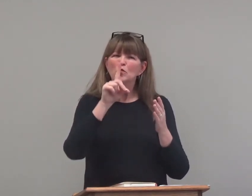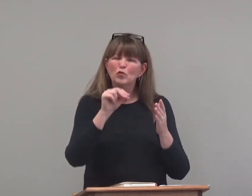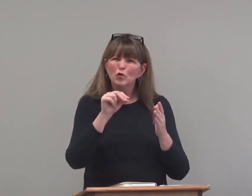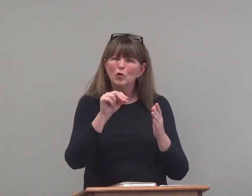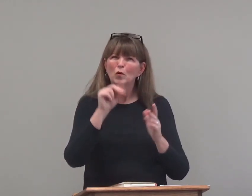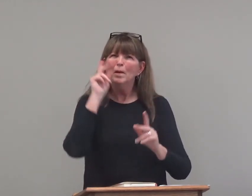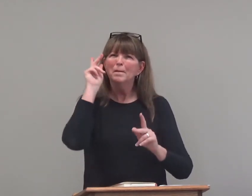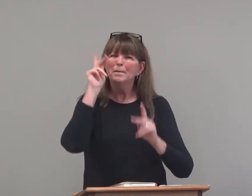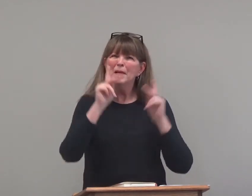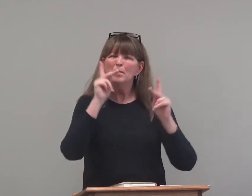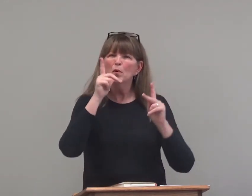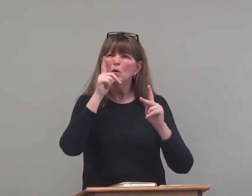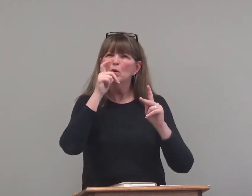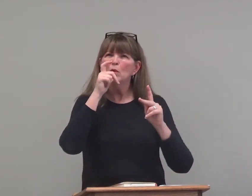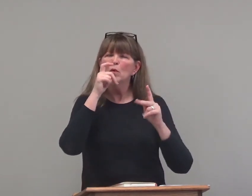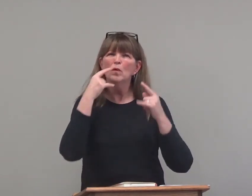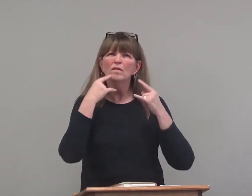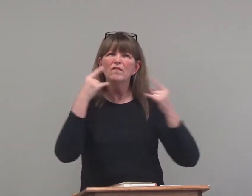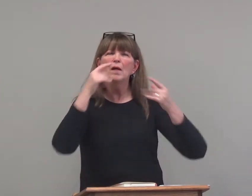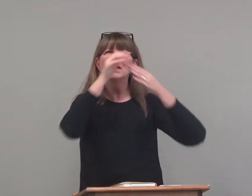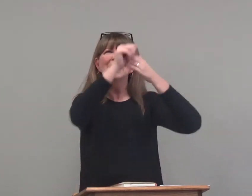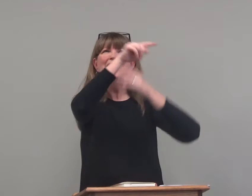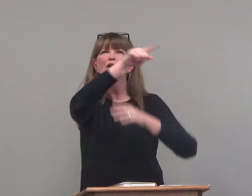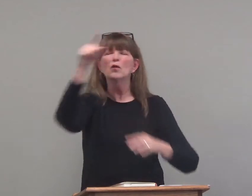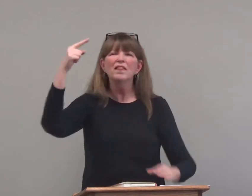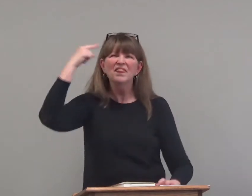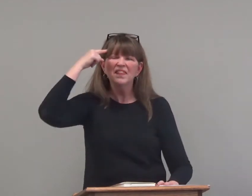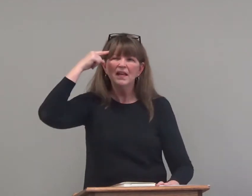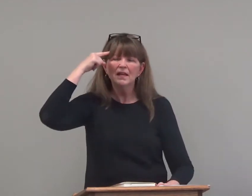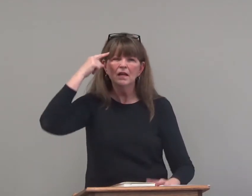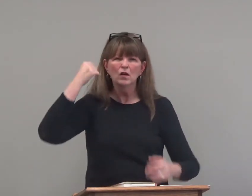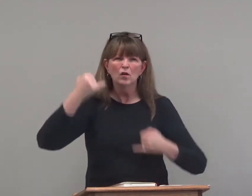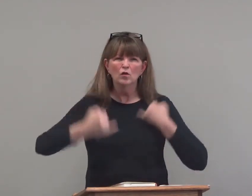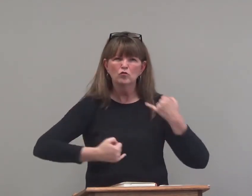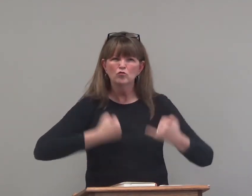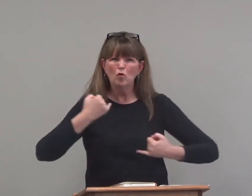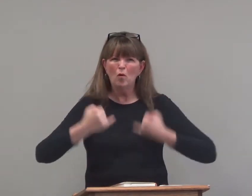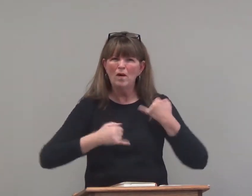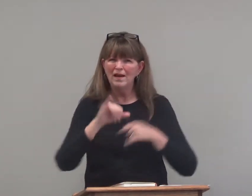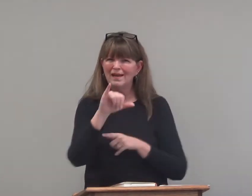broadly is to think, is to find out what